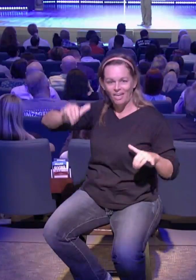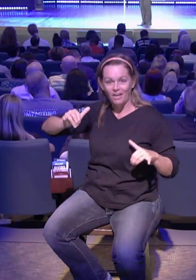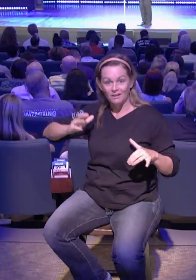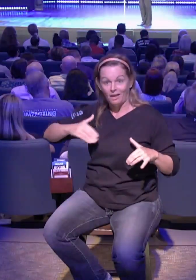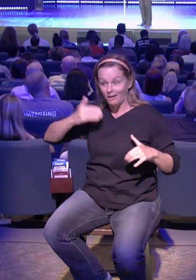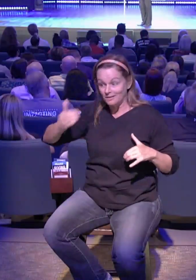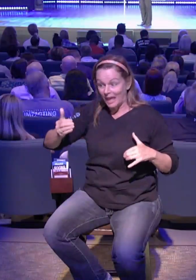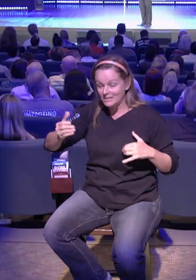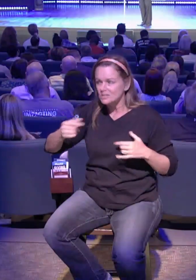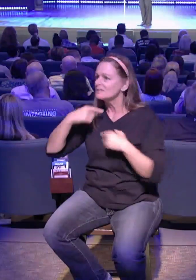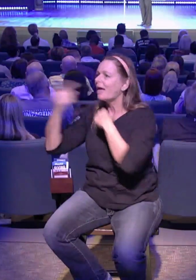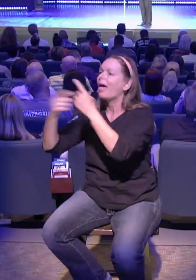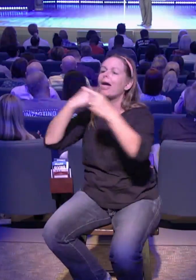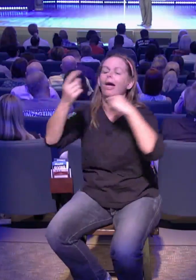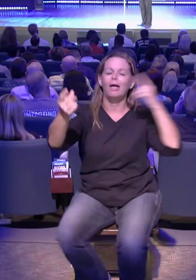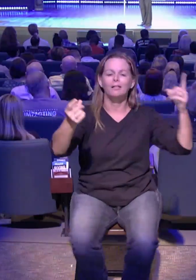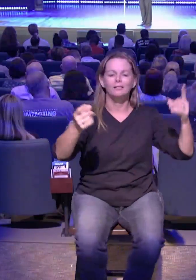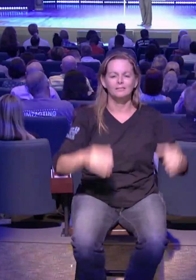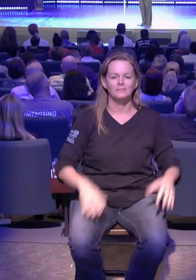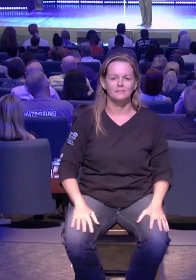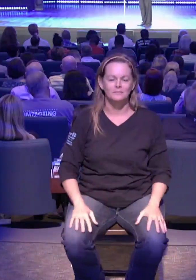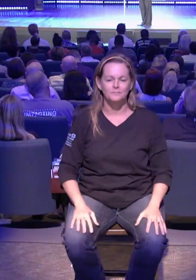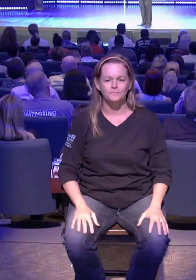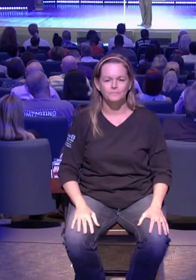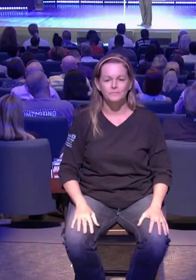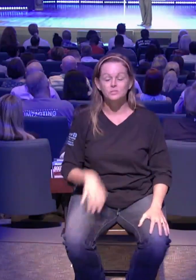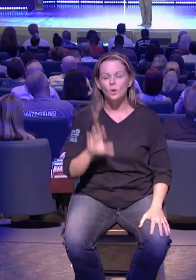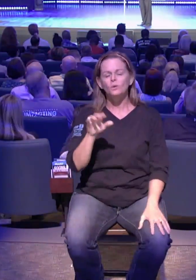What are you doing this weekend? Oh, well,